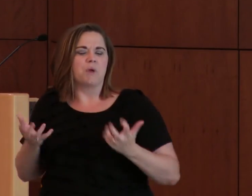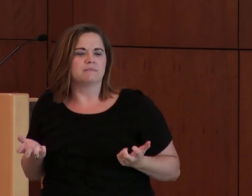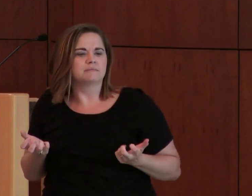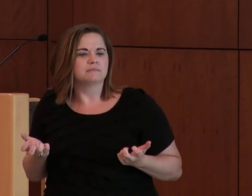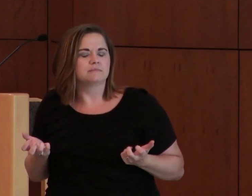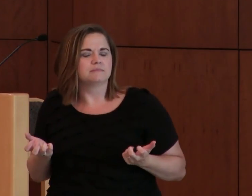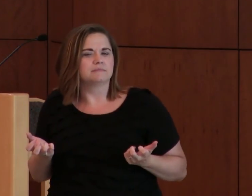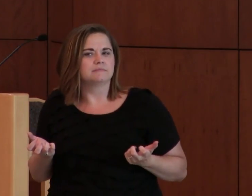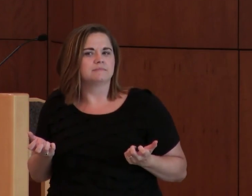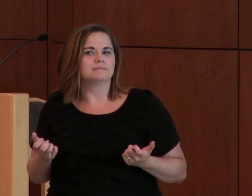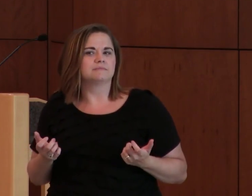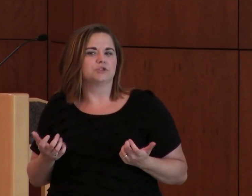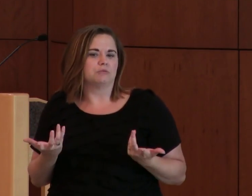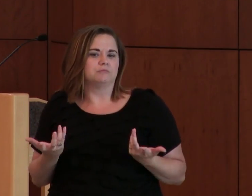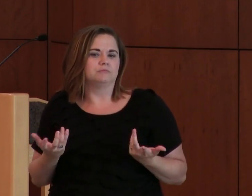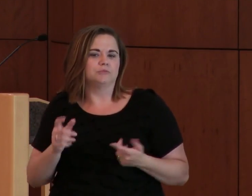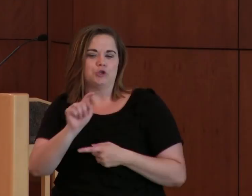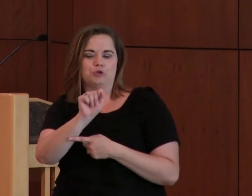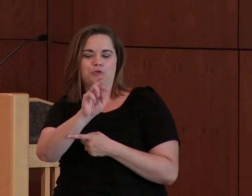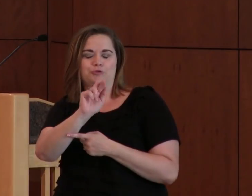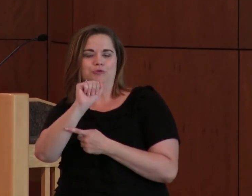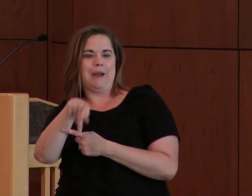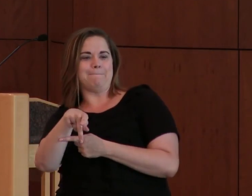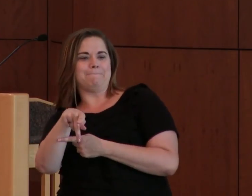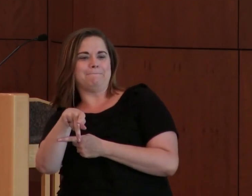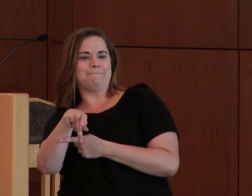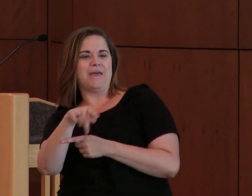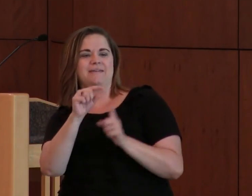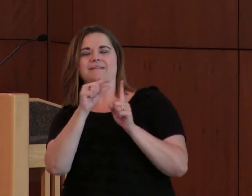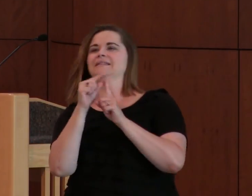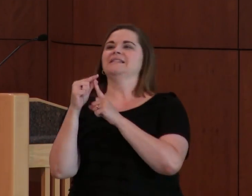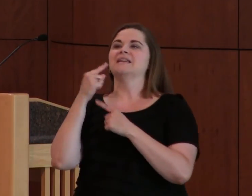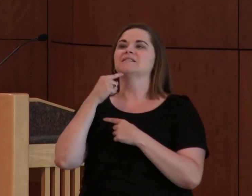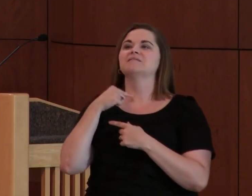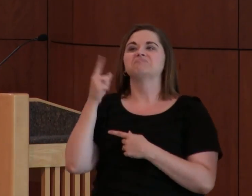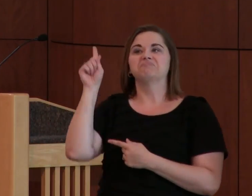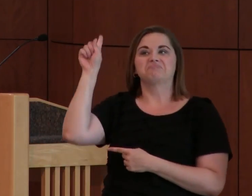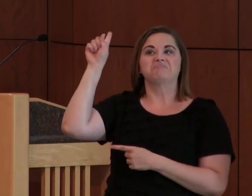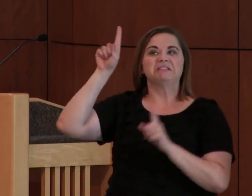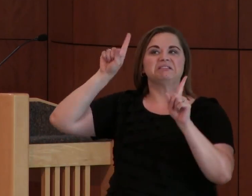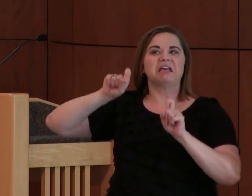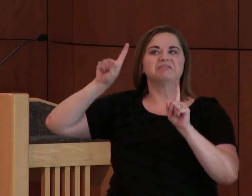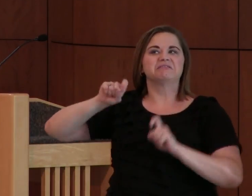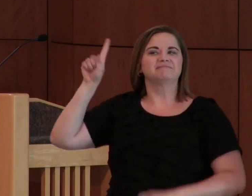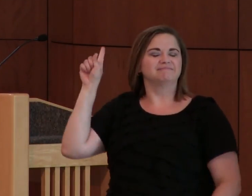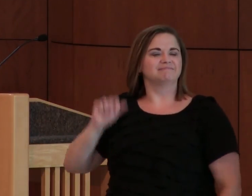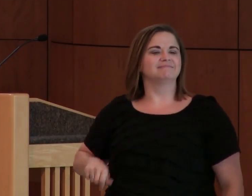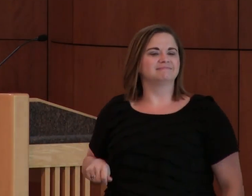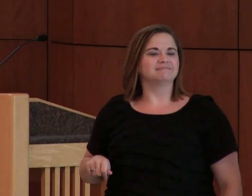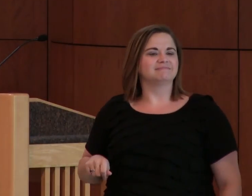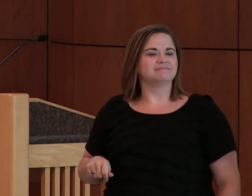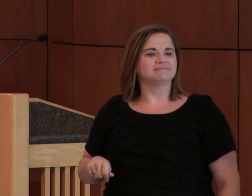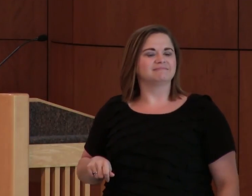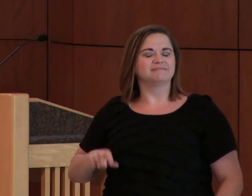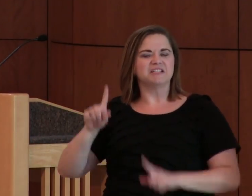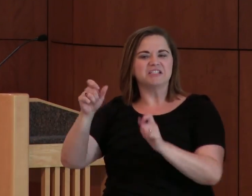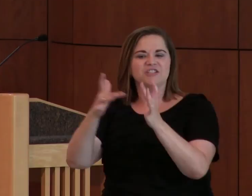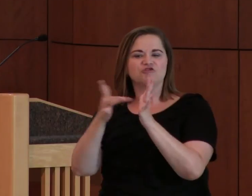us a trap. In fact, the text even tells us that they've set a trap. They said this to test him so that they might have